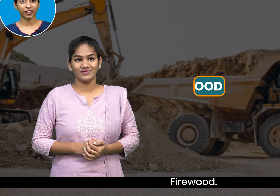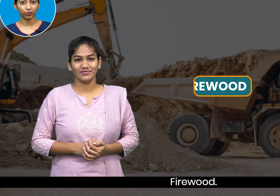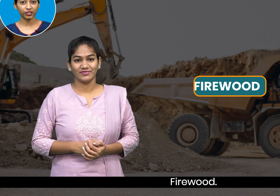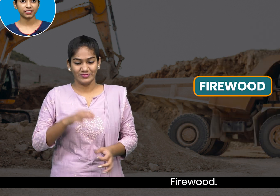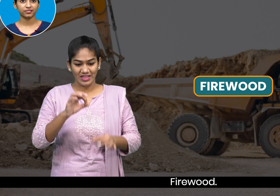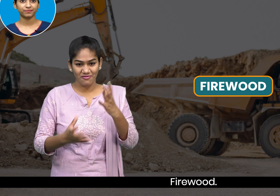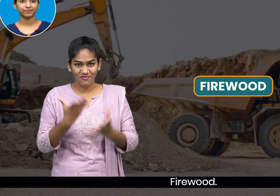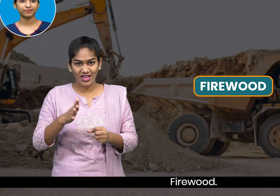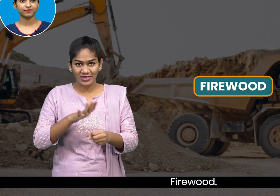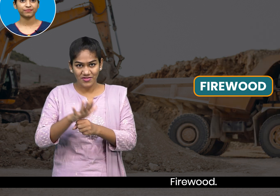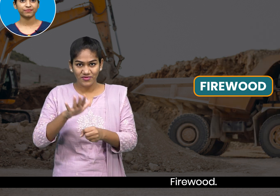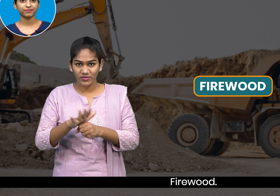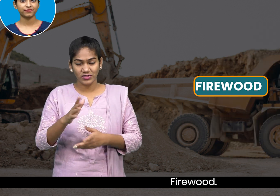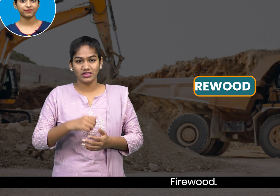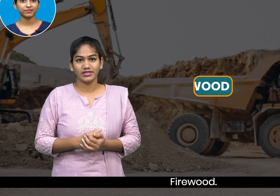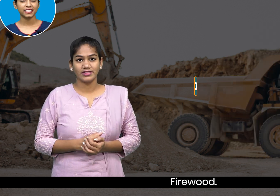Firewood.